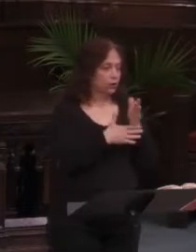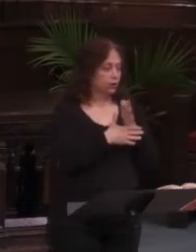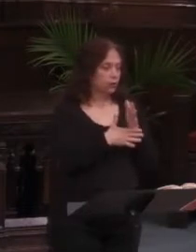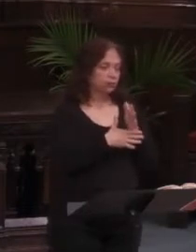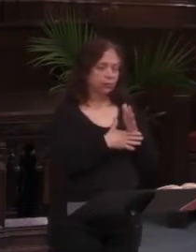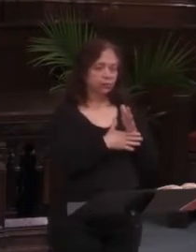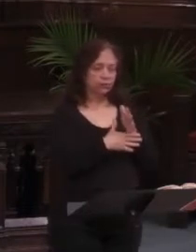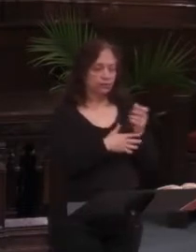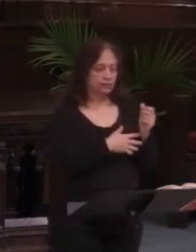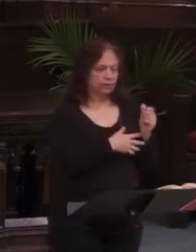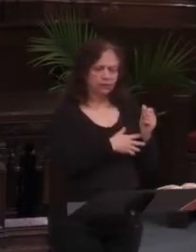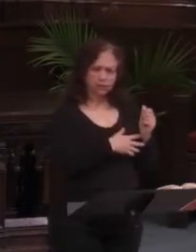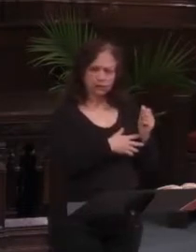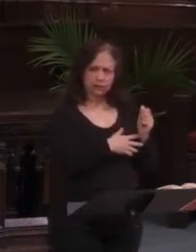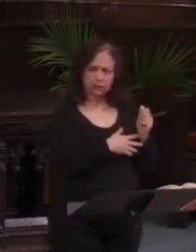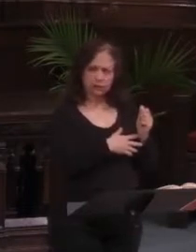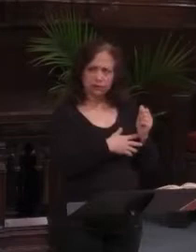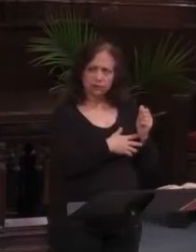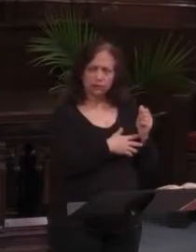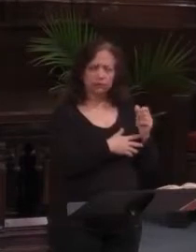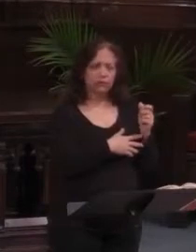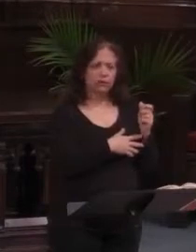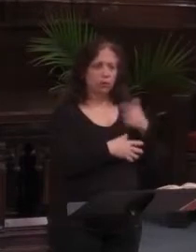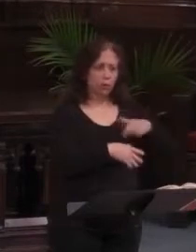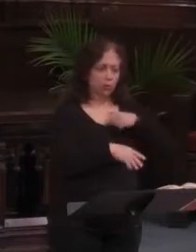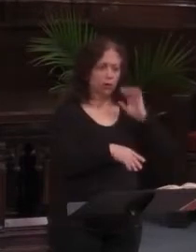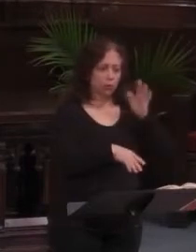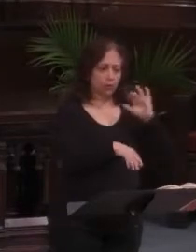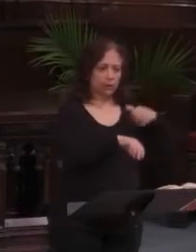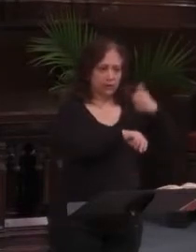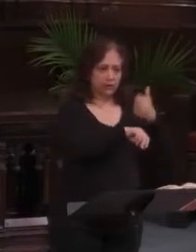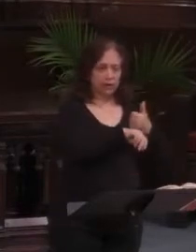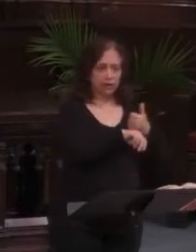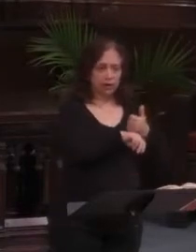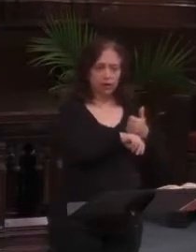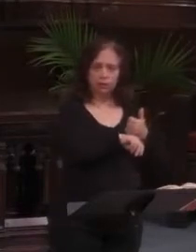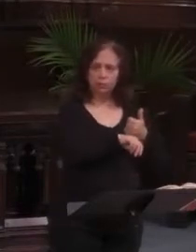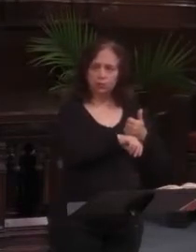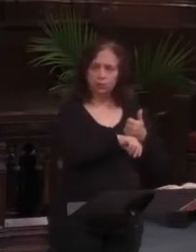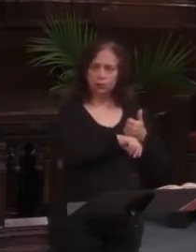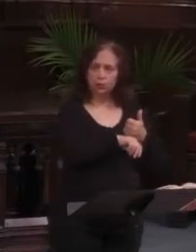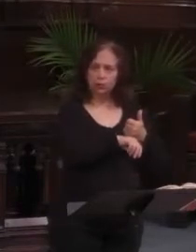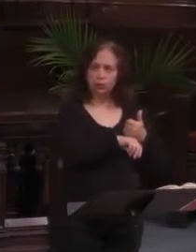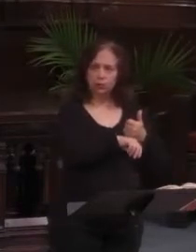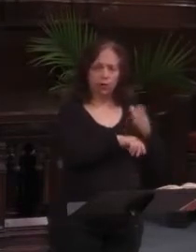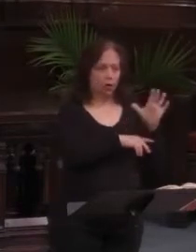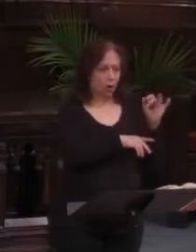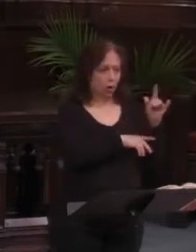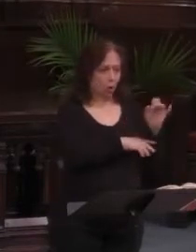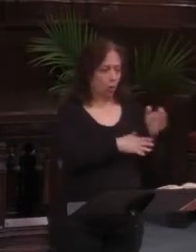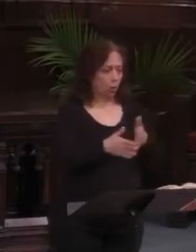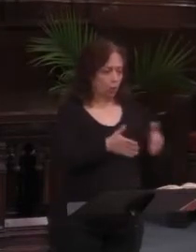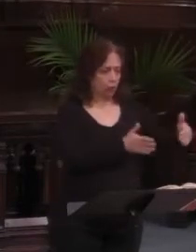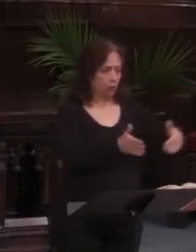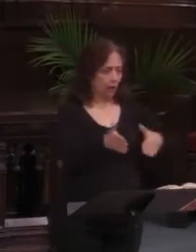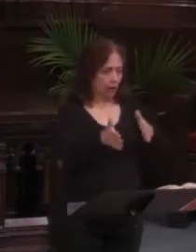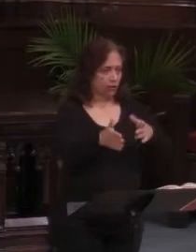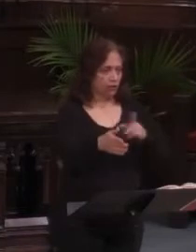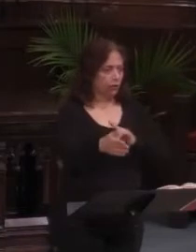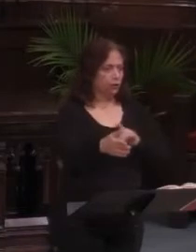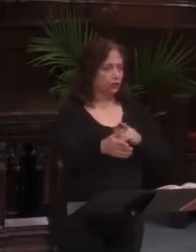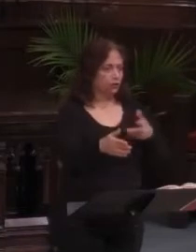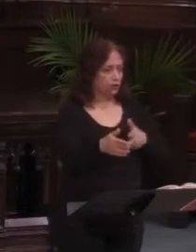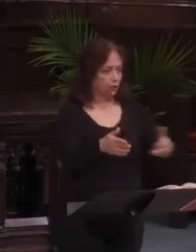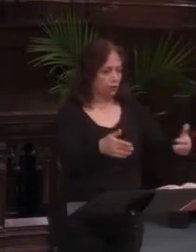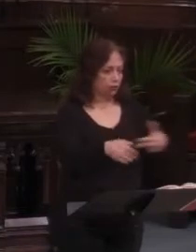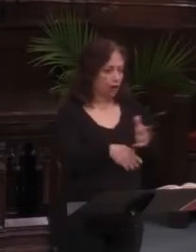on Saturday coming up. We will be setting up cones to ensure that there is a very clear path and direction for you to